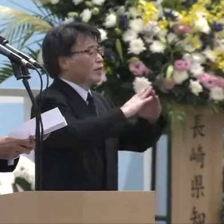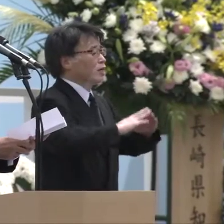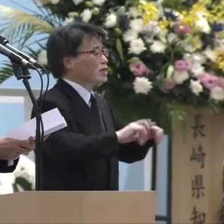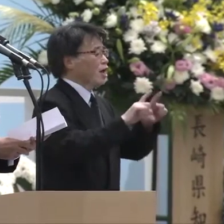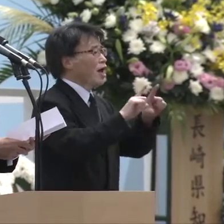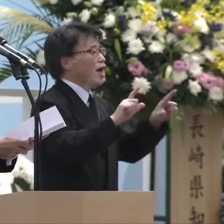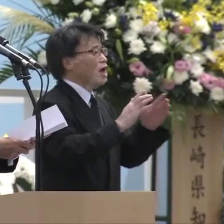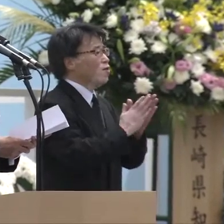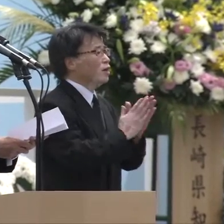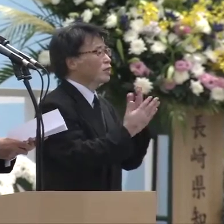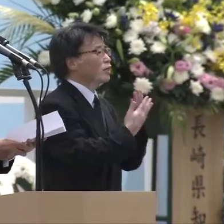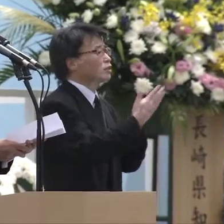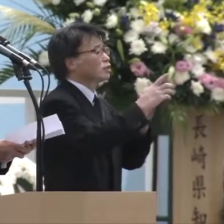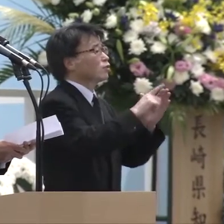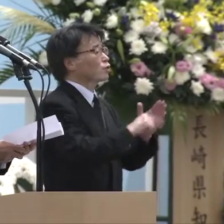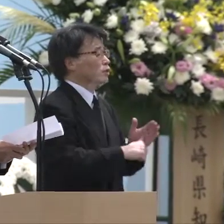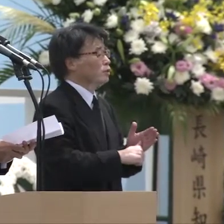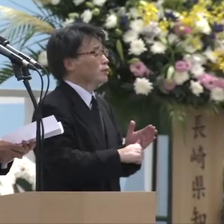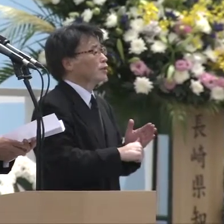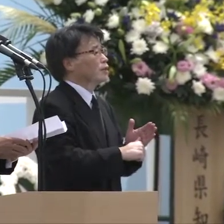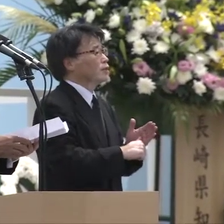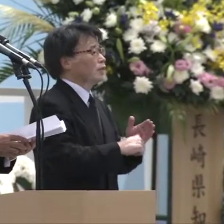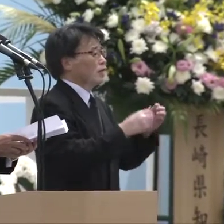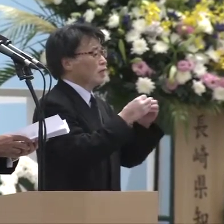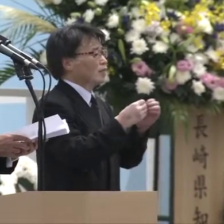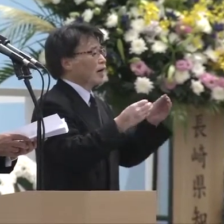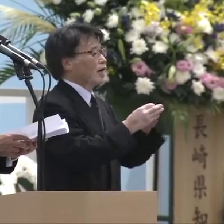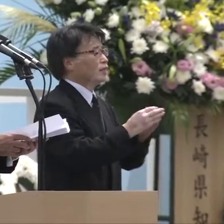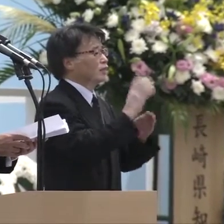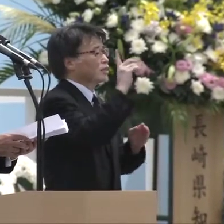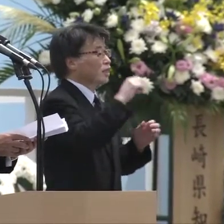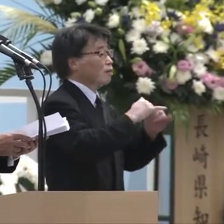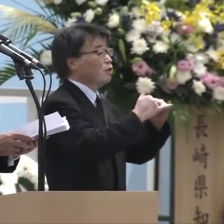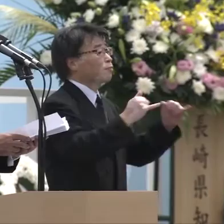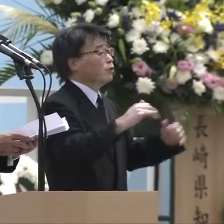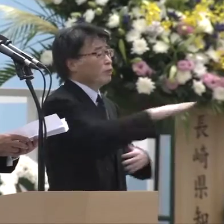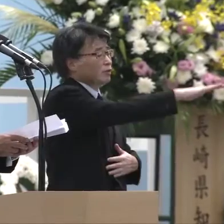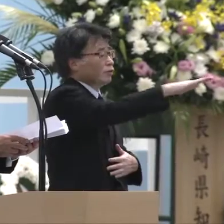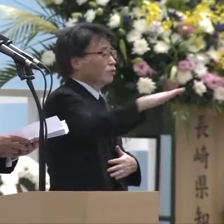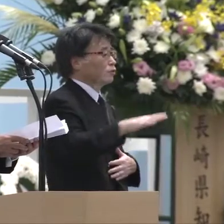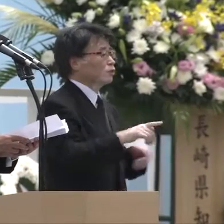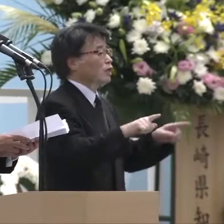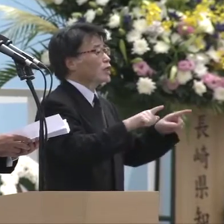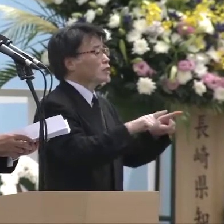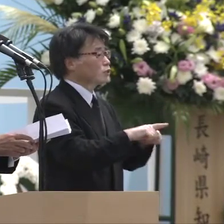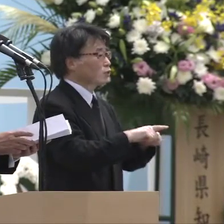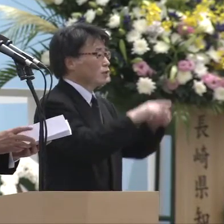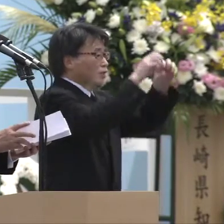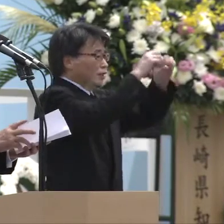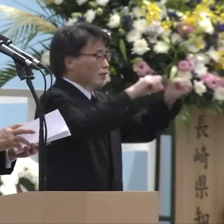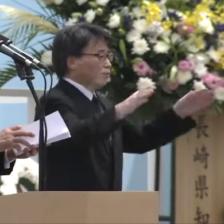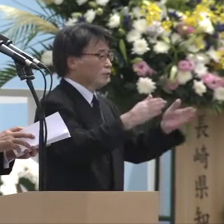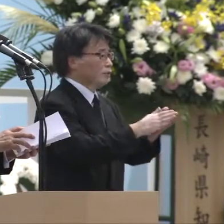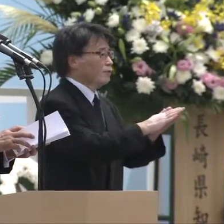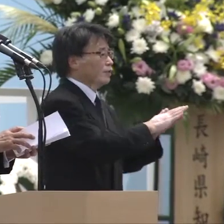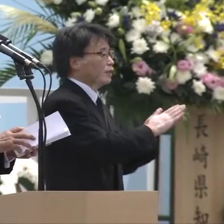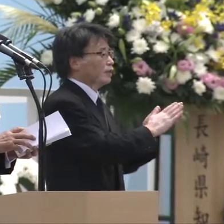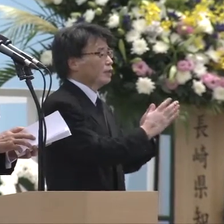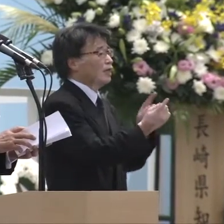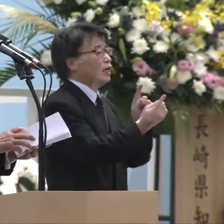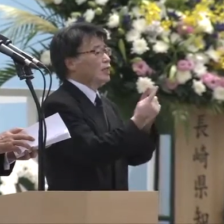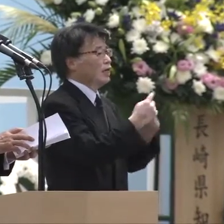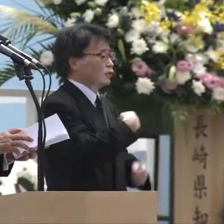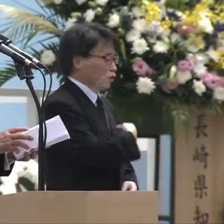On the occasion of a Nagasaki peace ceremony, I reverently offer my heartfelt condolences to the souls